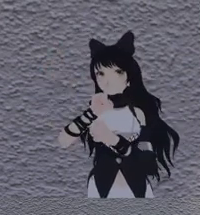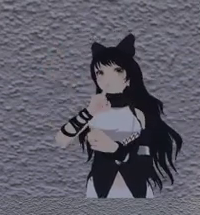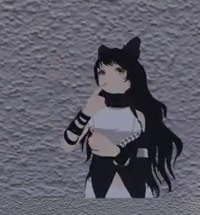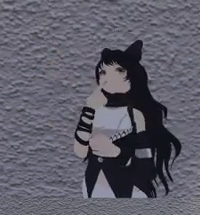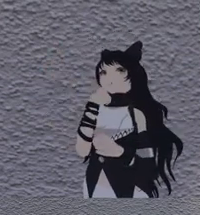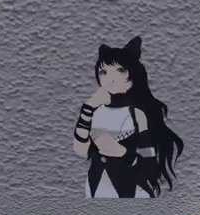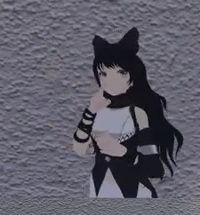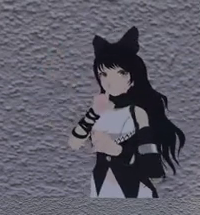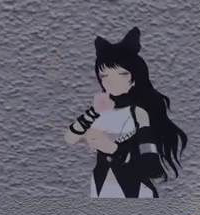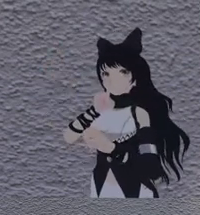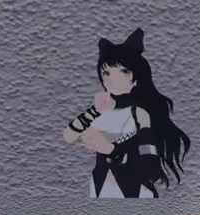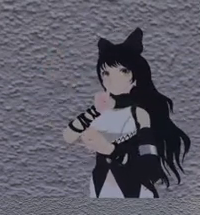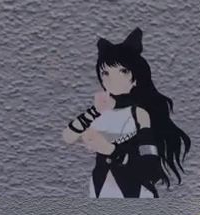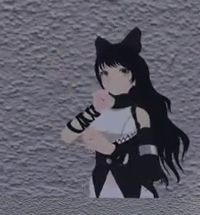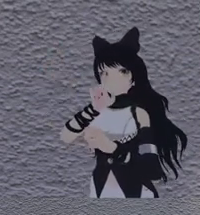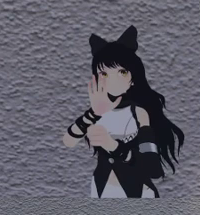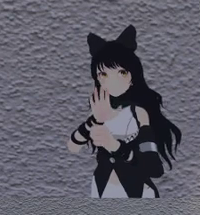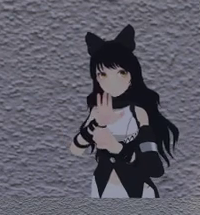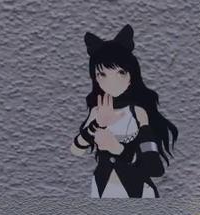You're sealing that secret.